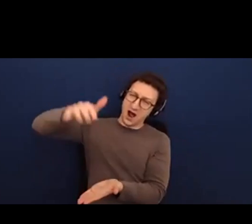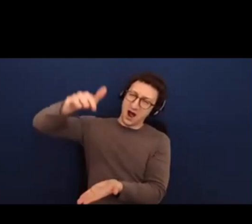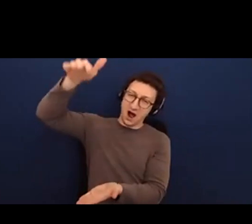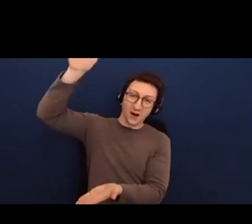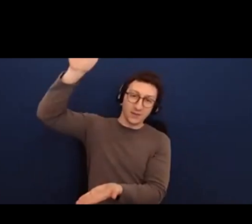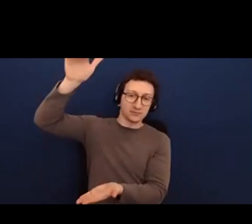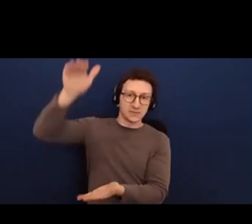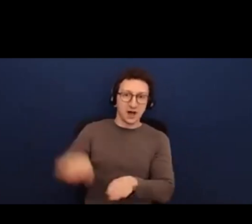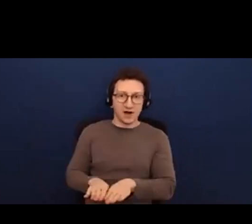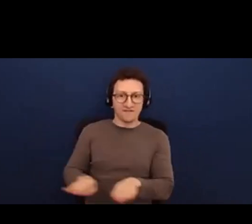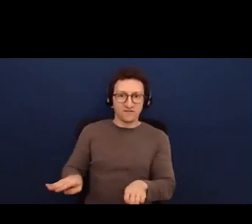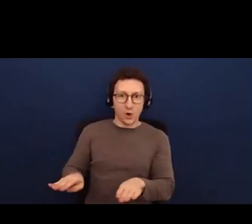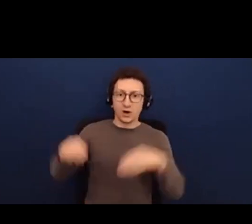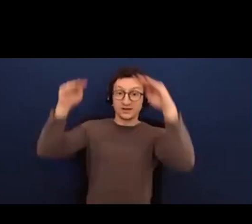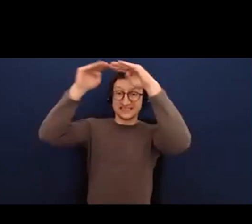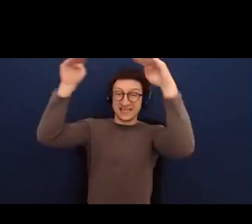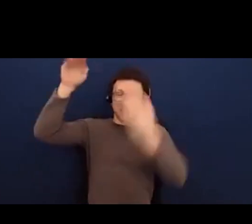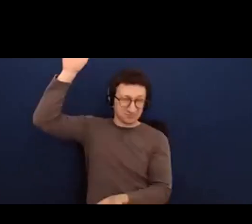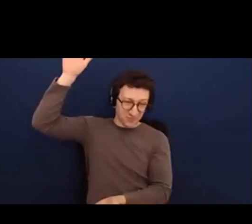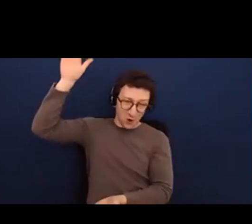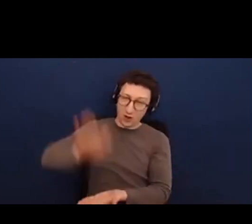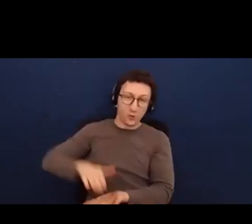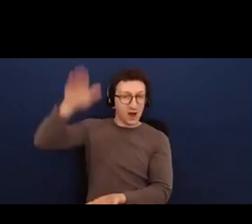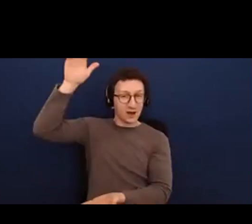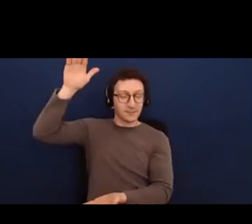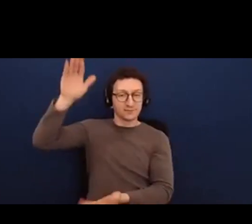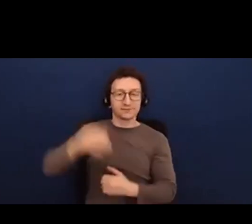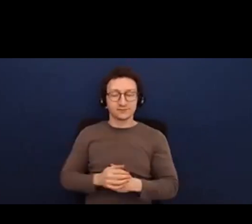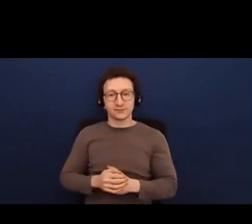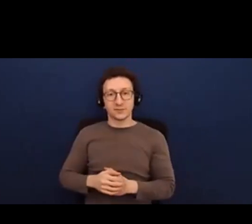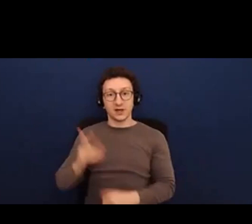from floor to ceiling. His colleagues at the seminary,